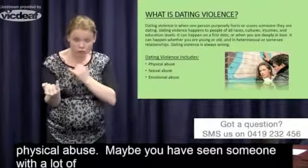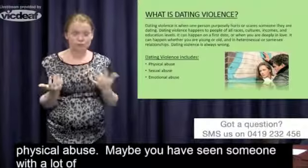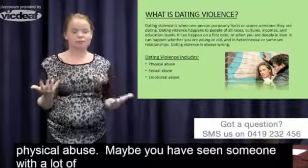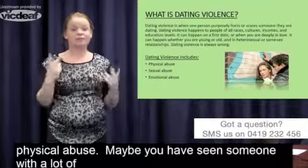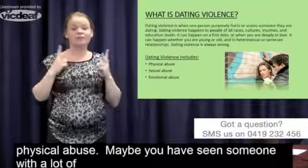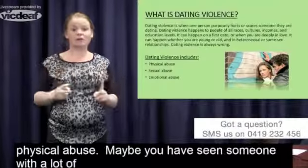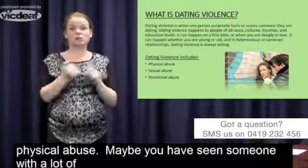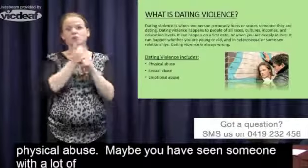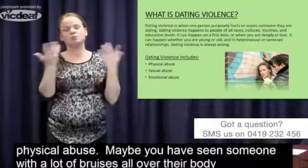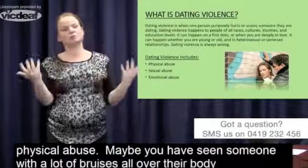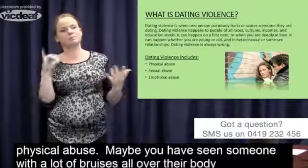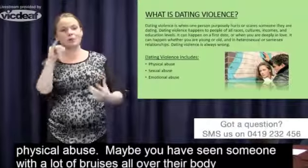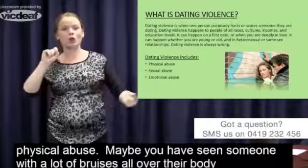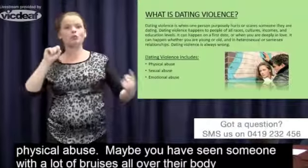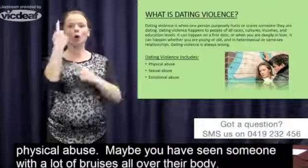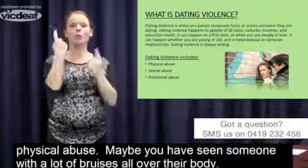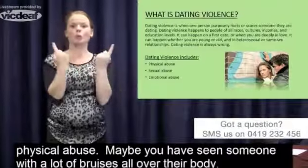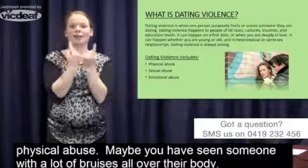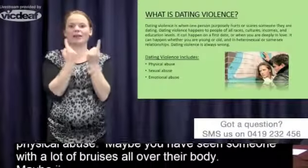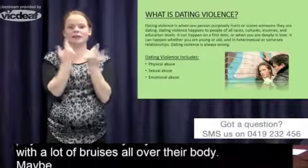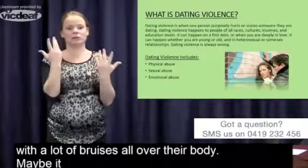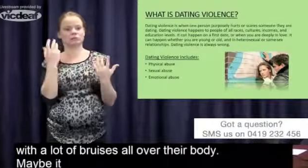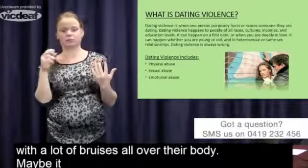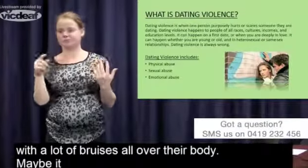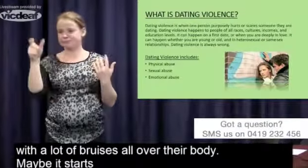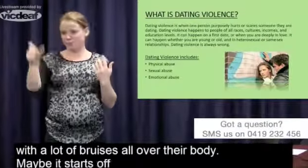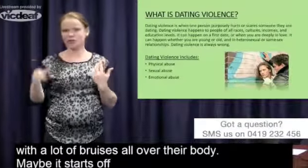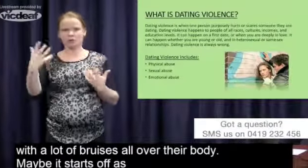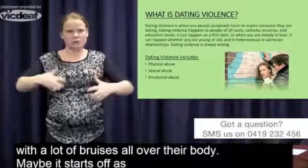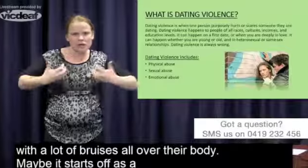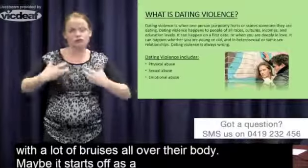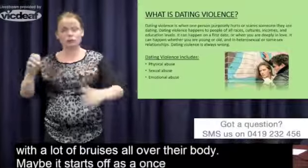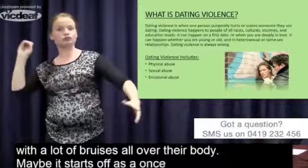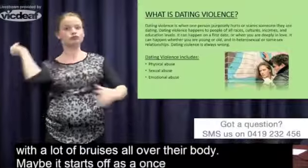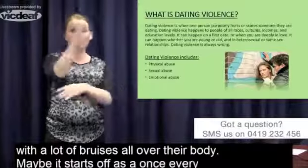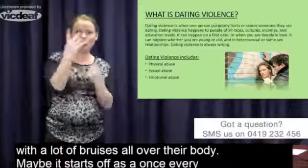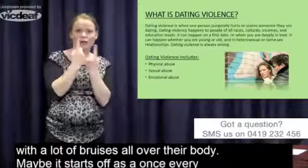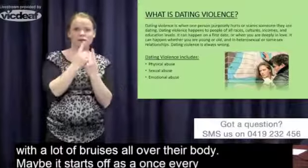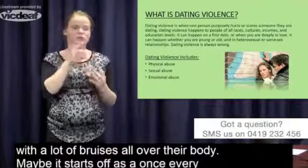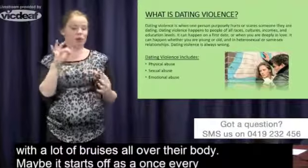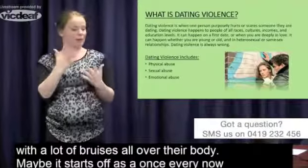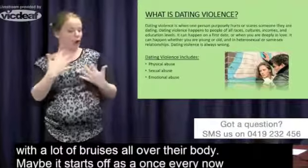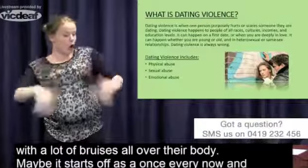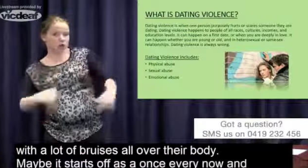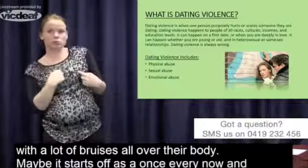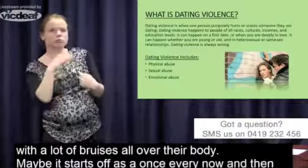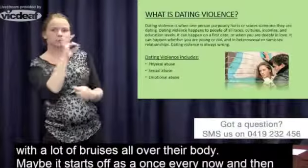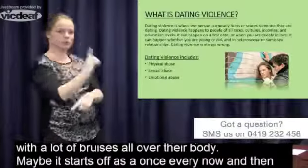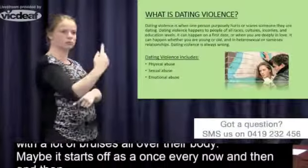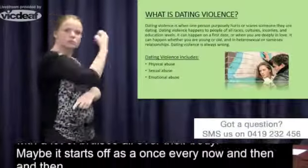Maybe it starts off as, say, a once every now and then it becomes worse and worse. Maybe one